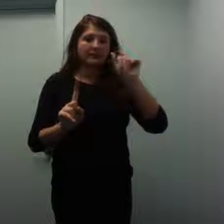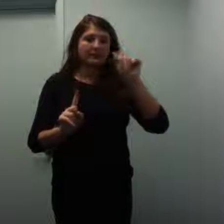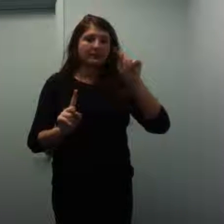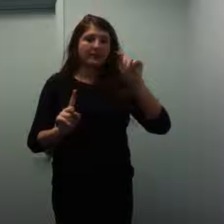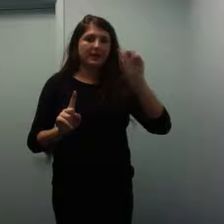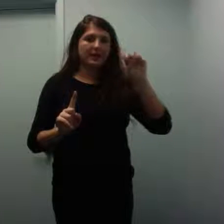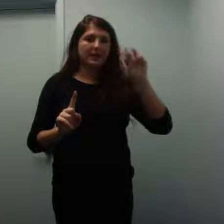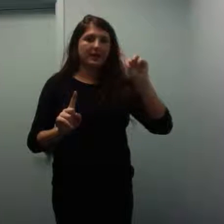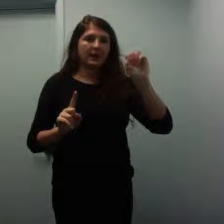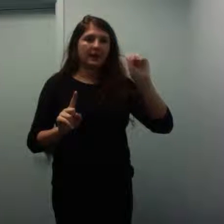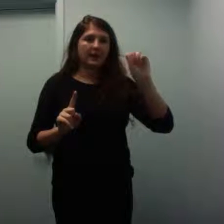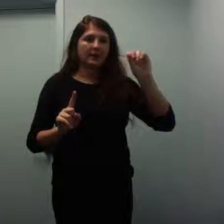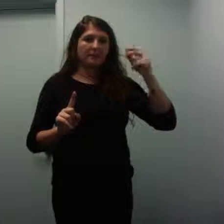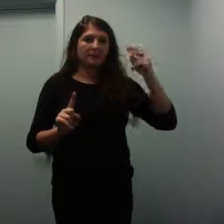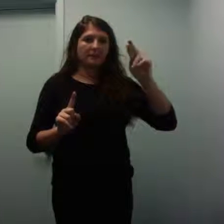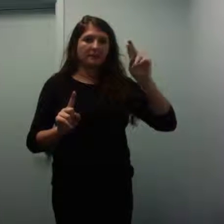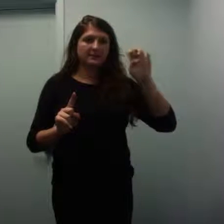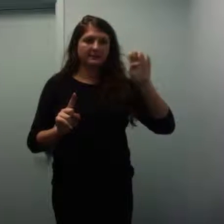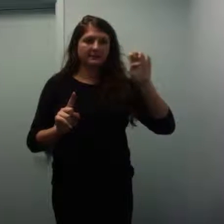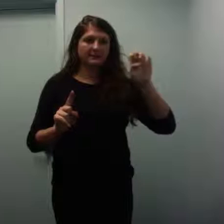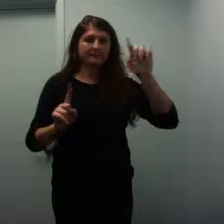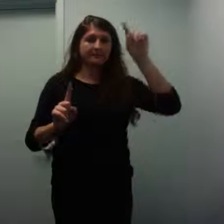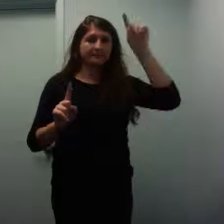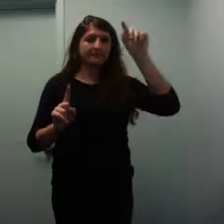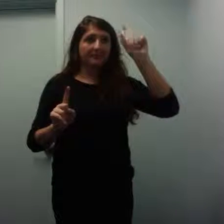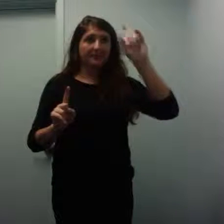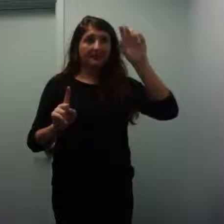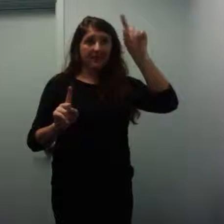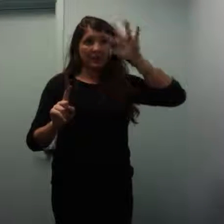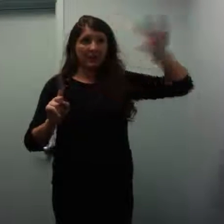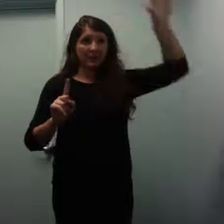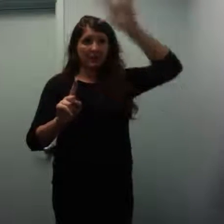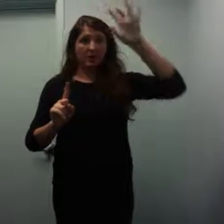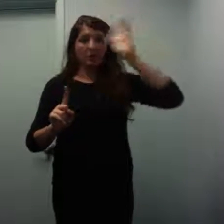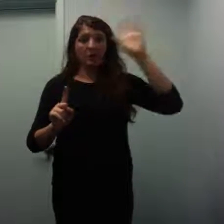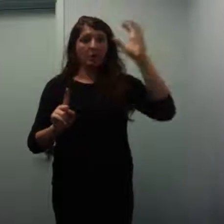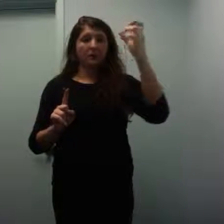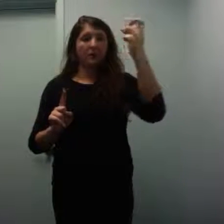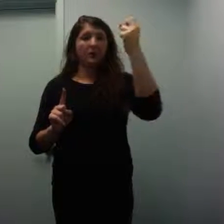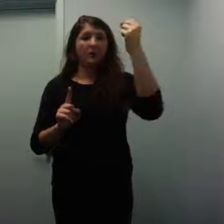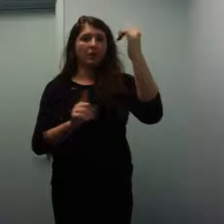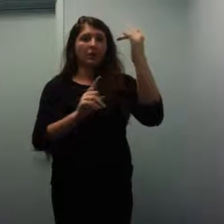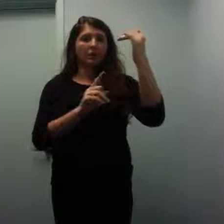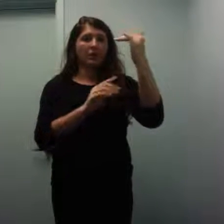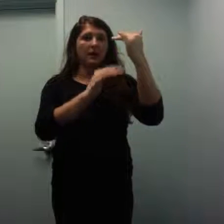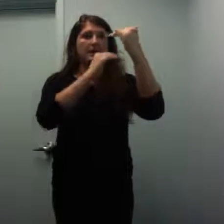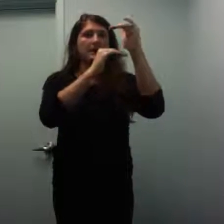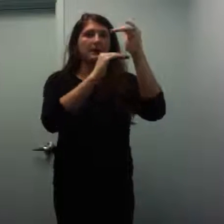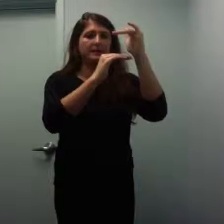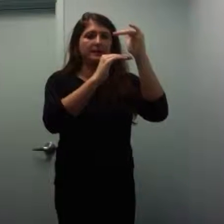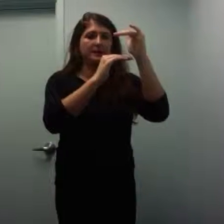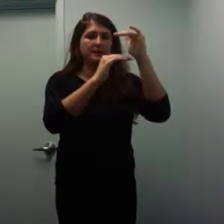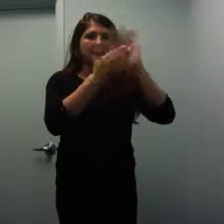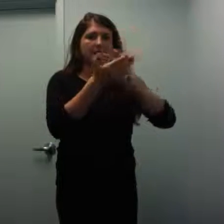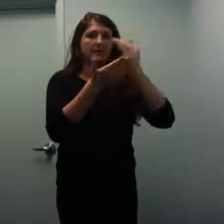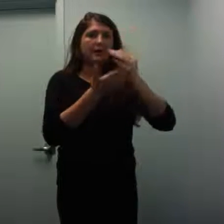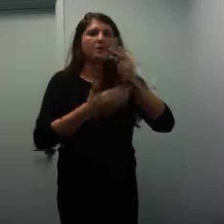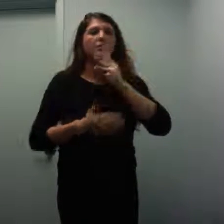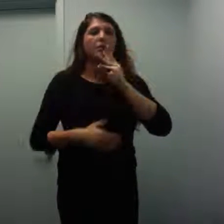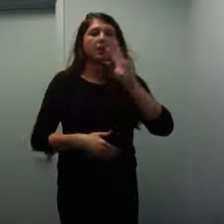atmosphere will only hold a certain amount of water vapor. When it reaches the